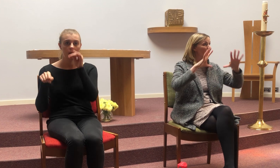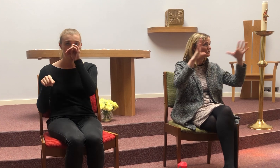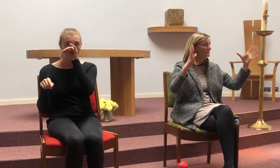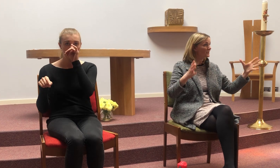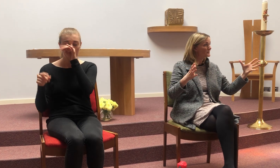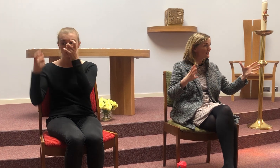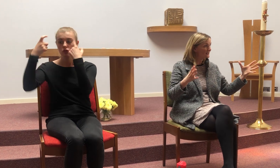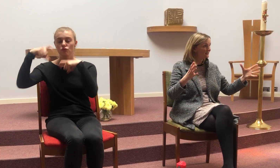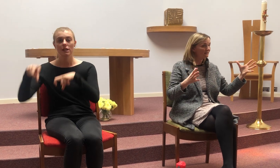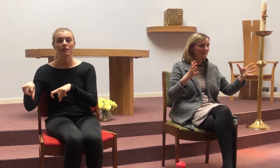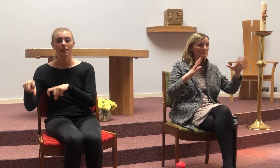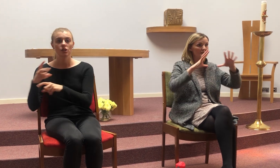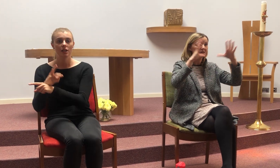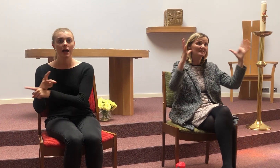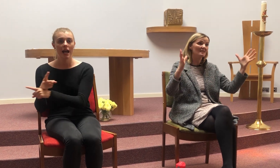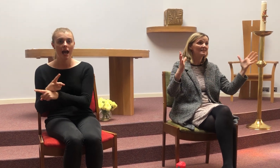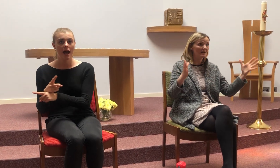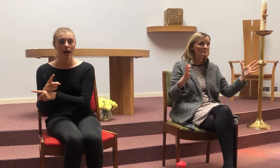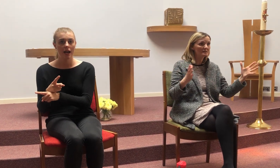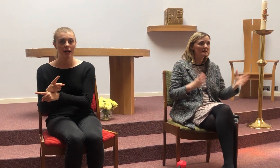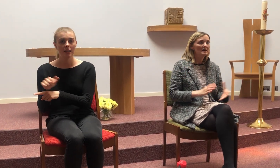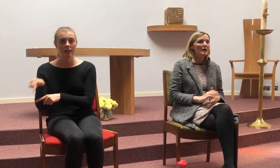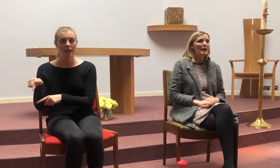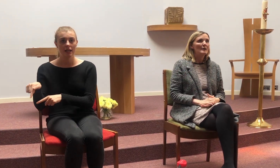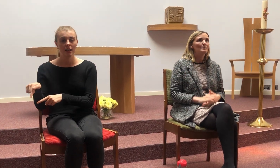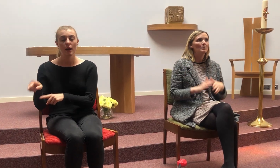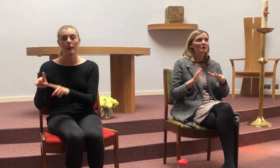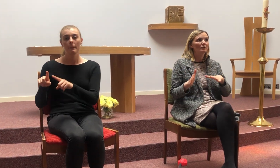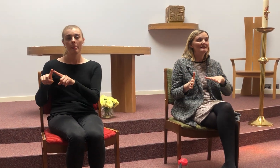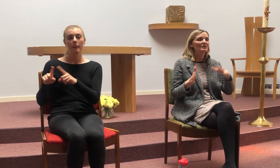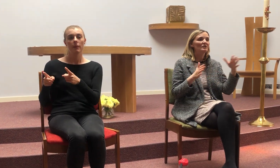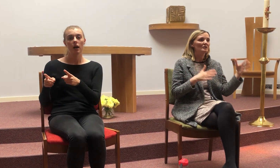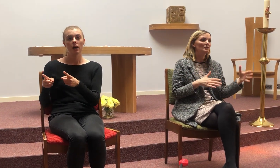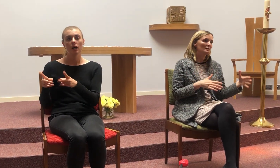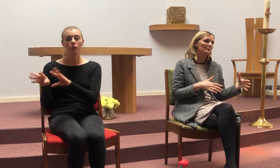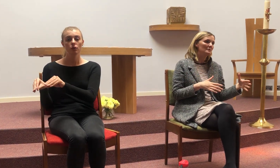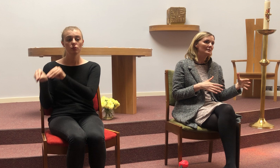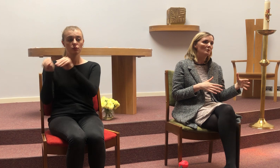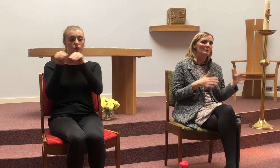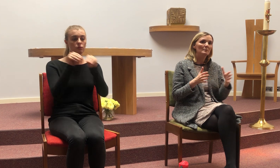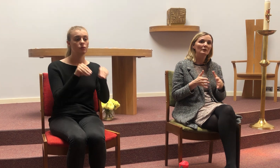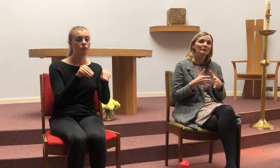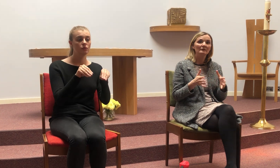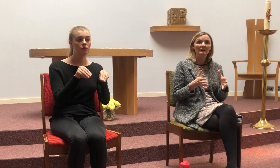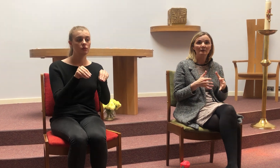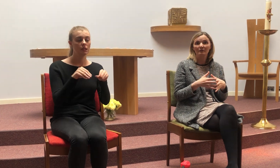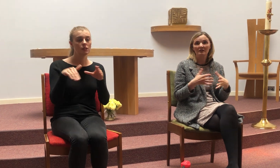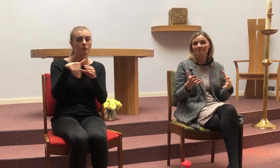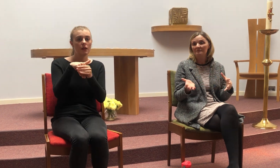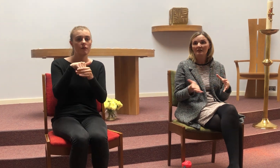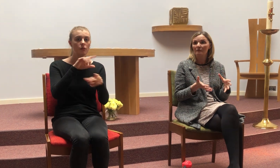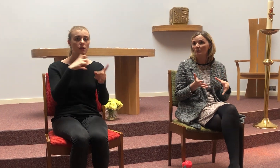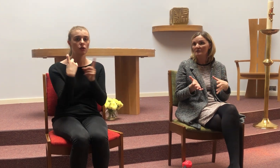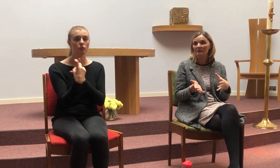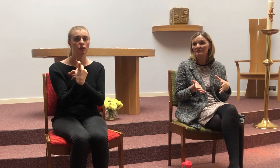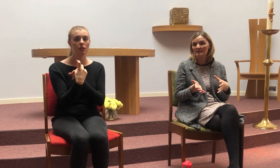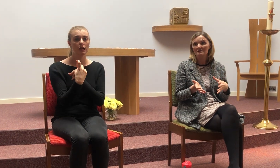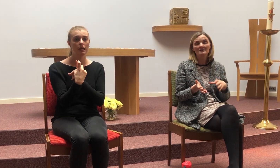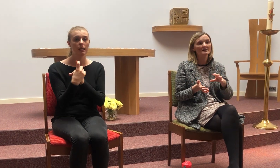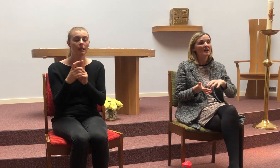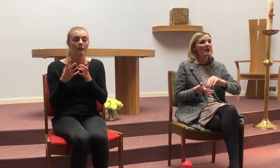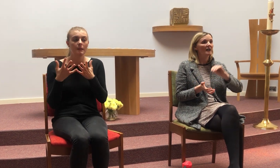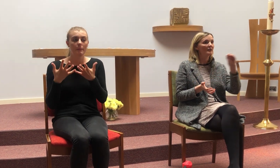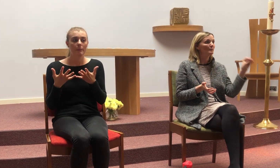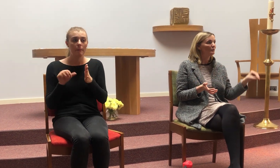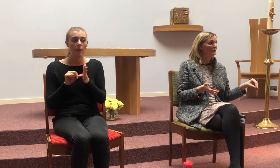an institutional type setting, you know, it's a nice house, but we're transitioning into the community. So people who've lived there for 40, 50